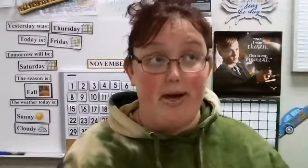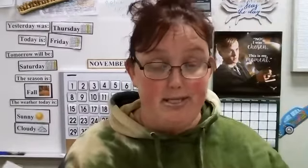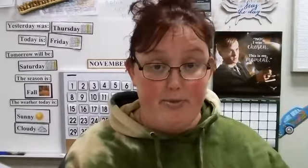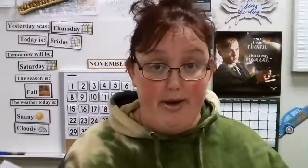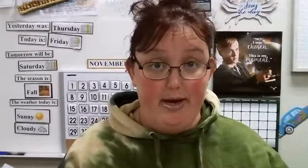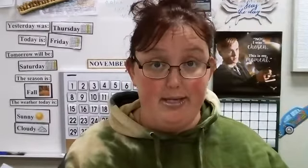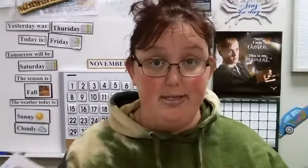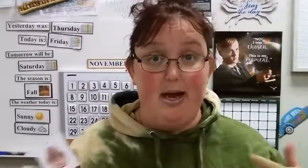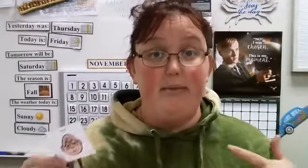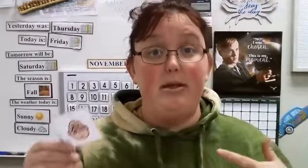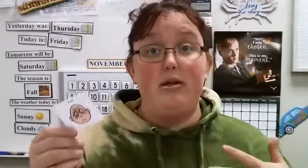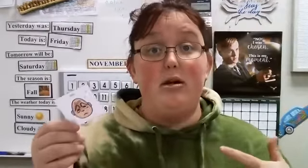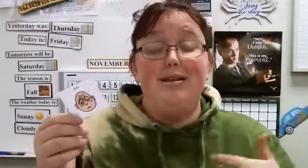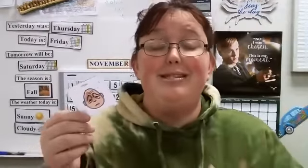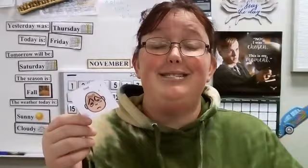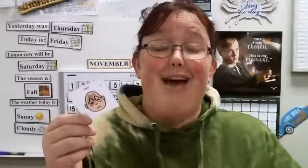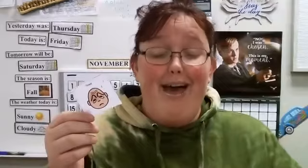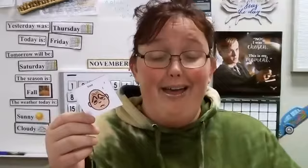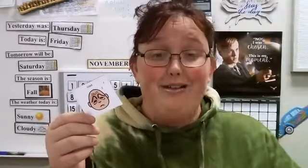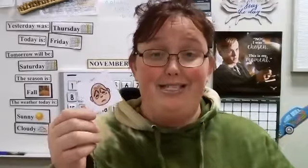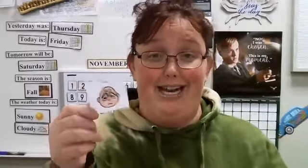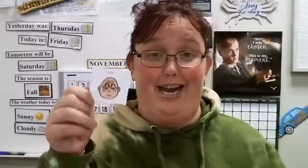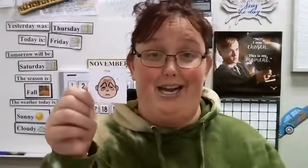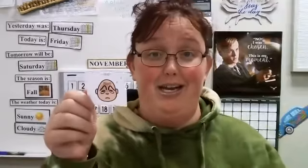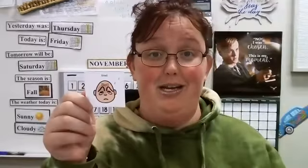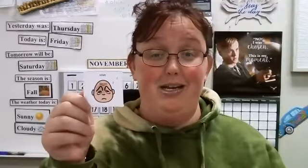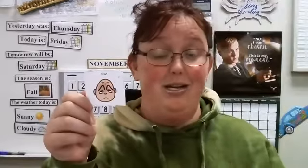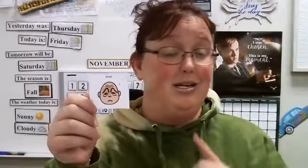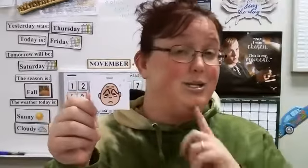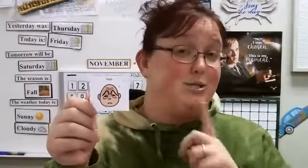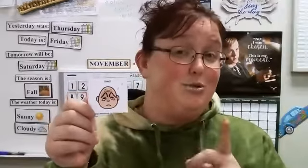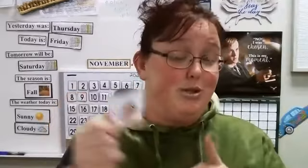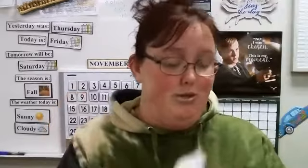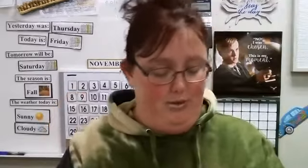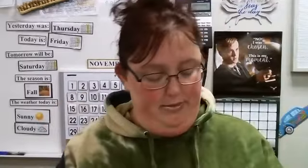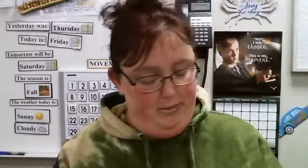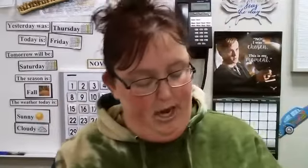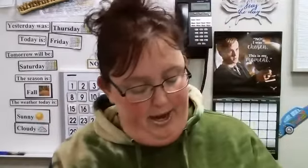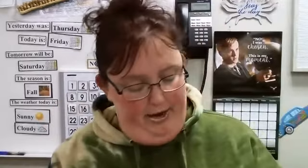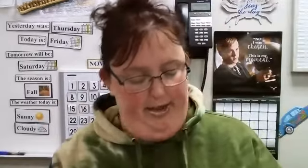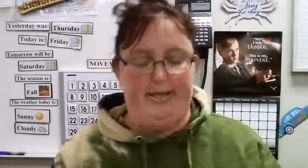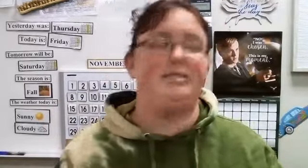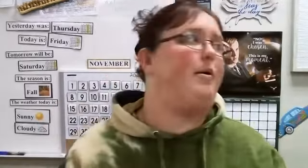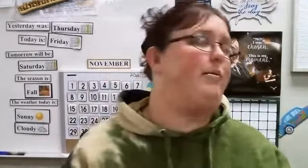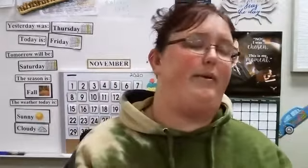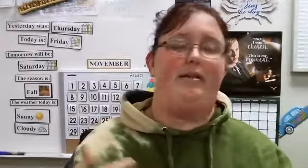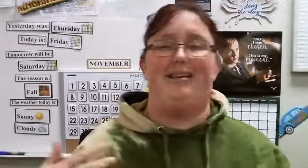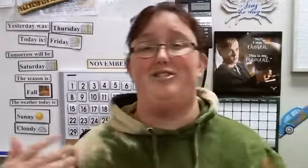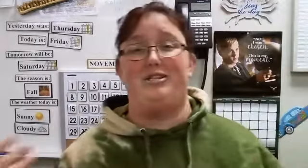Surprise, surprise. I'm a little tired today. It's true. I'm tired. I think it's probably like the change